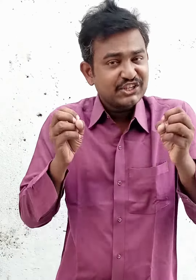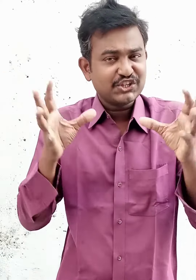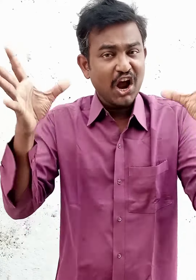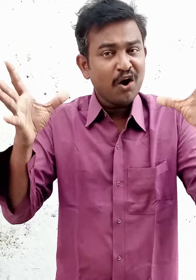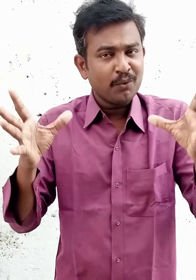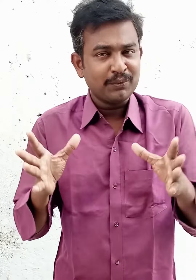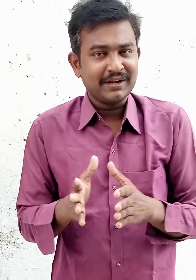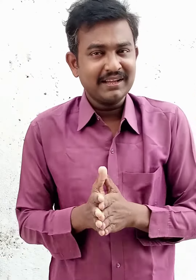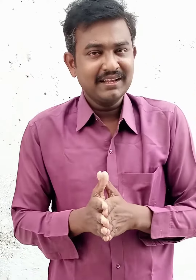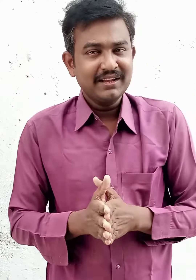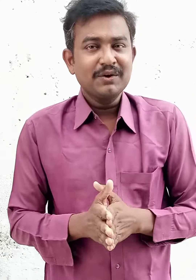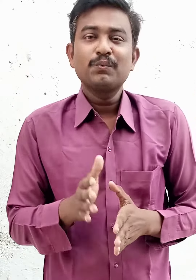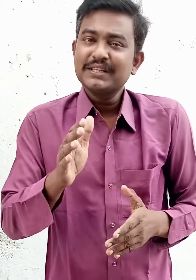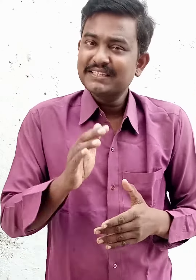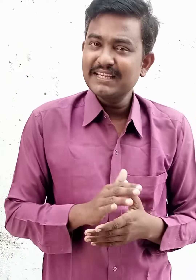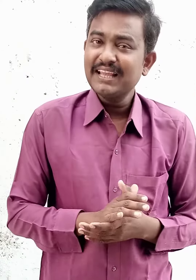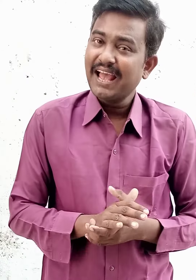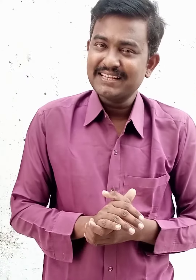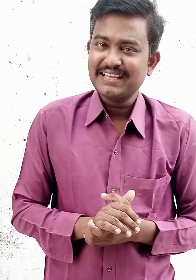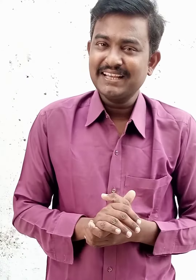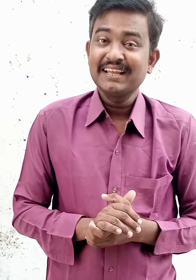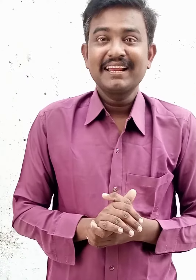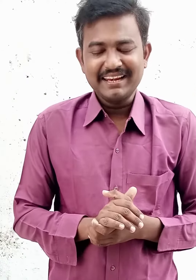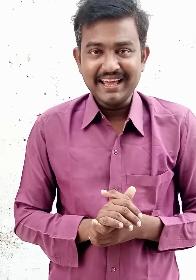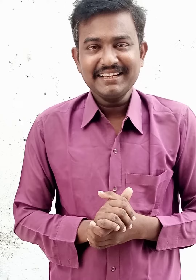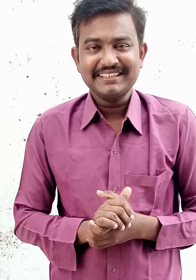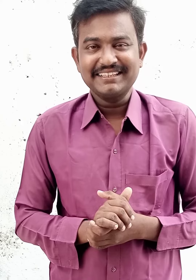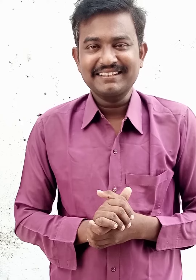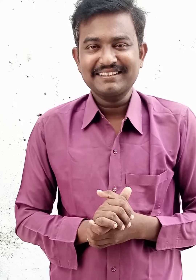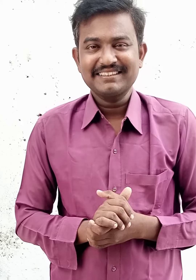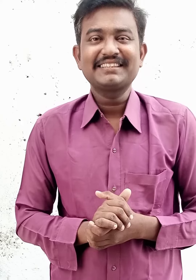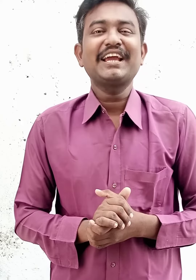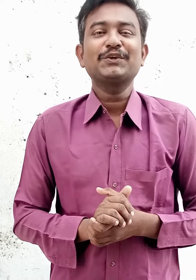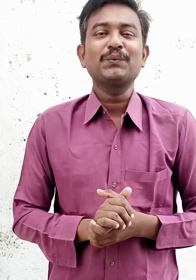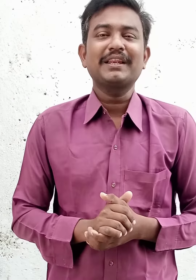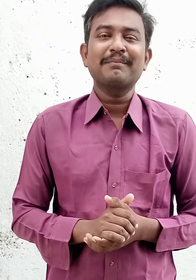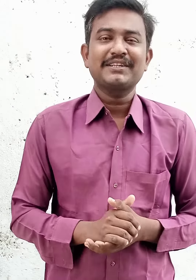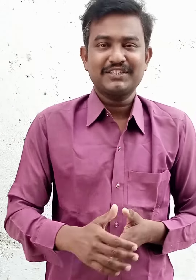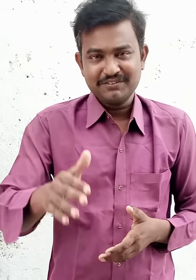sound we see as a lightning. Thank you very much.